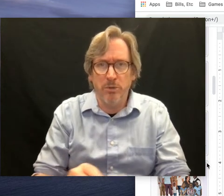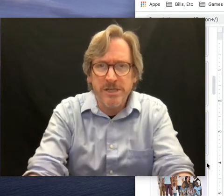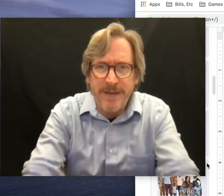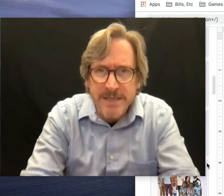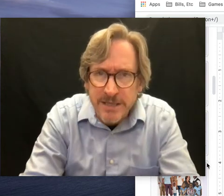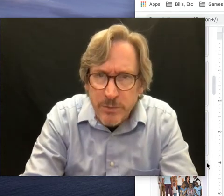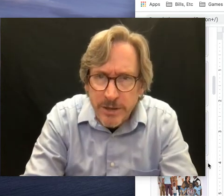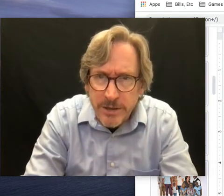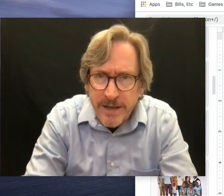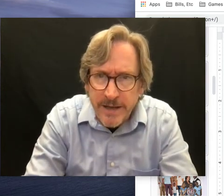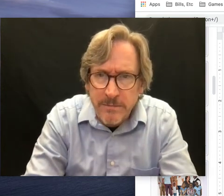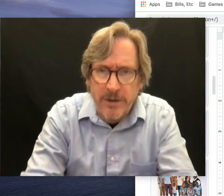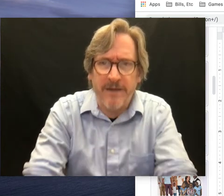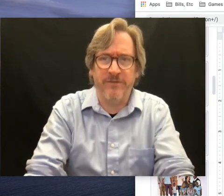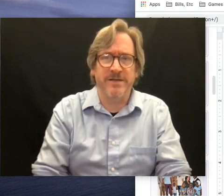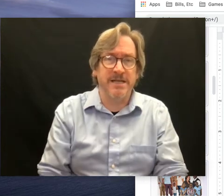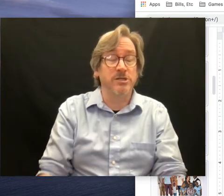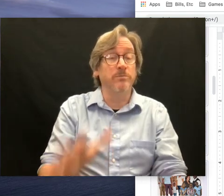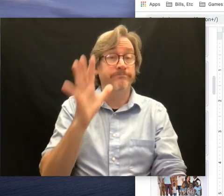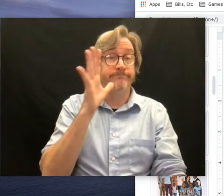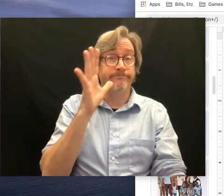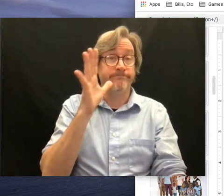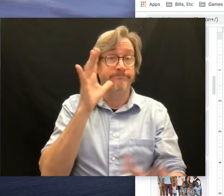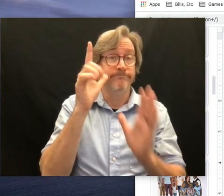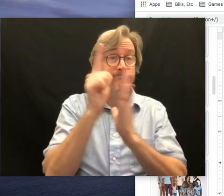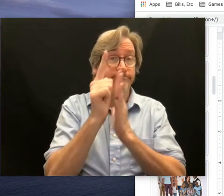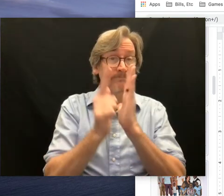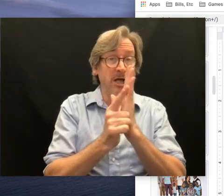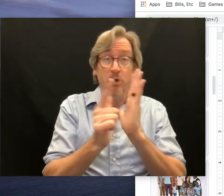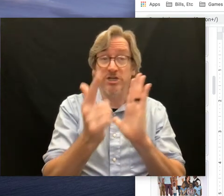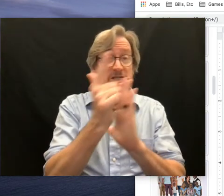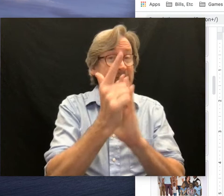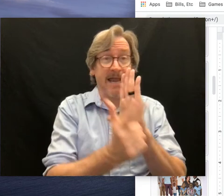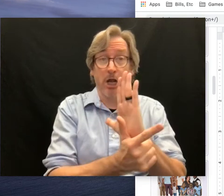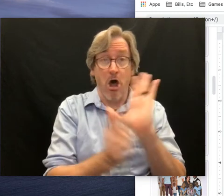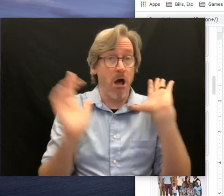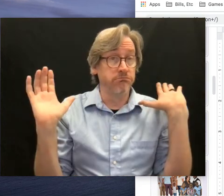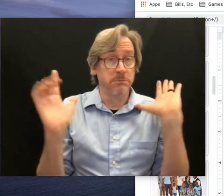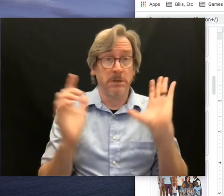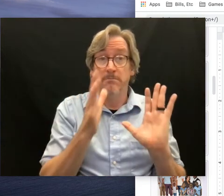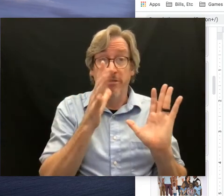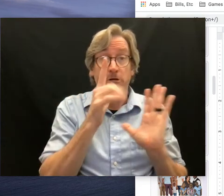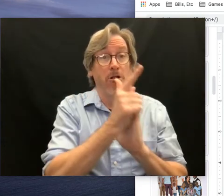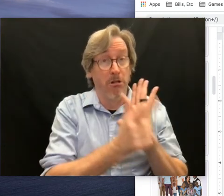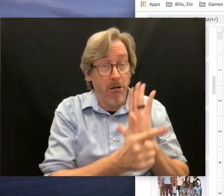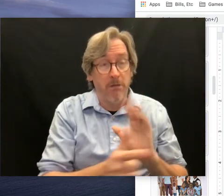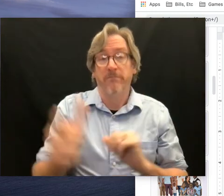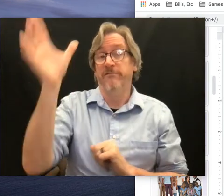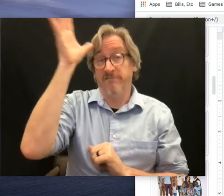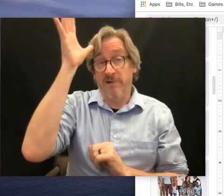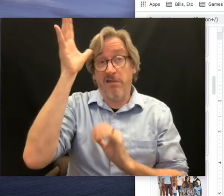Oh, the spacing is weird on that. Okay, I have to fix that. So we just add law.